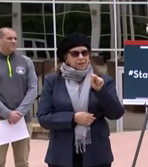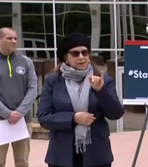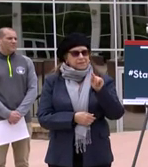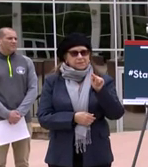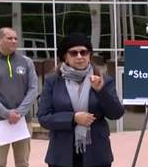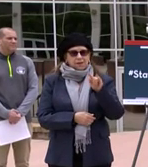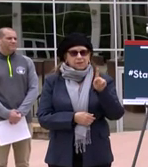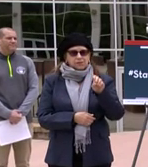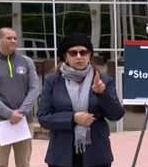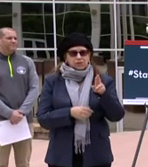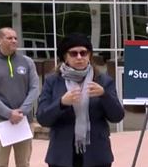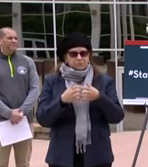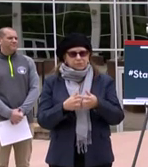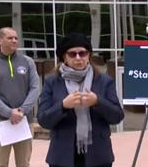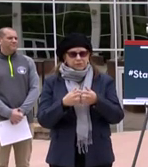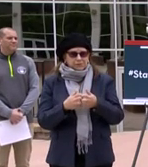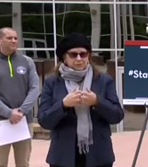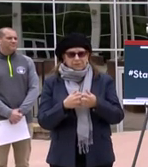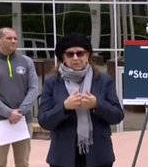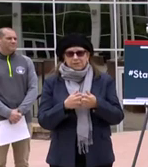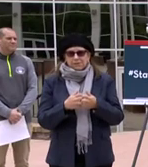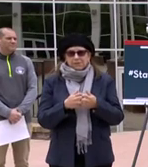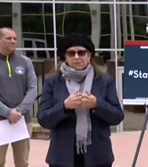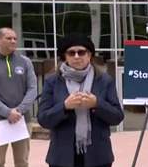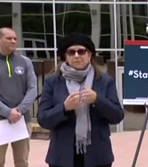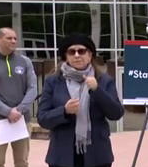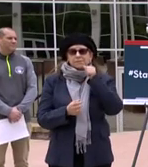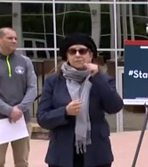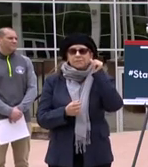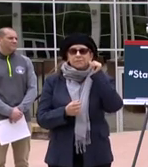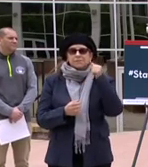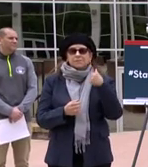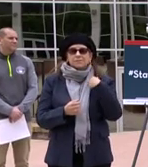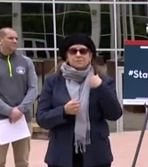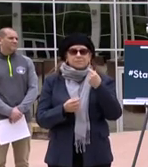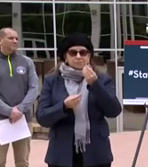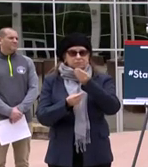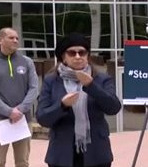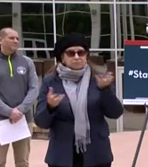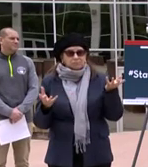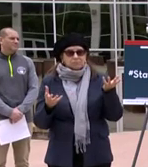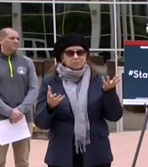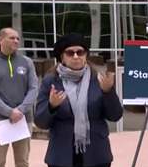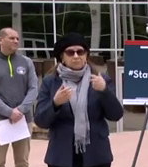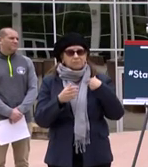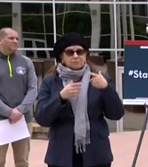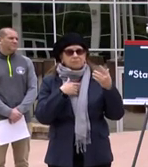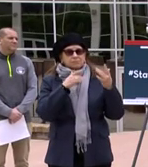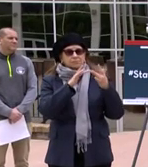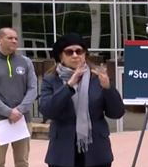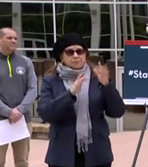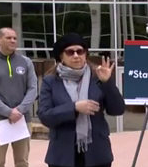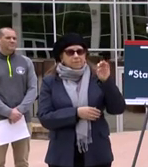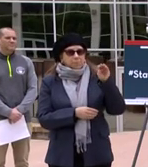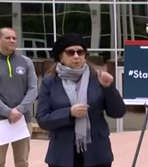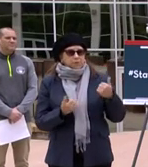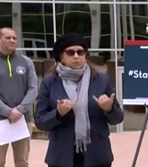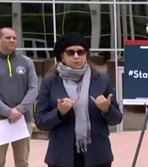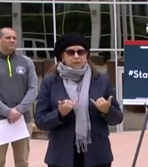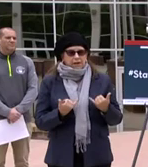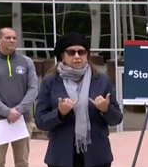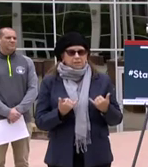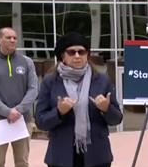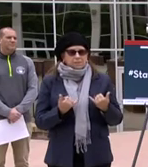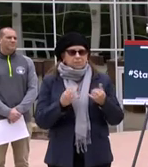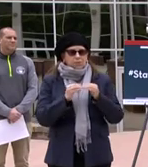sanitizing machine was made yesterday, and we'll follow up with our FEMA contacts today.